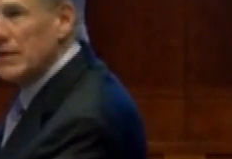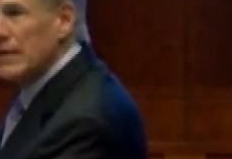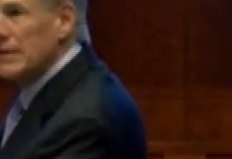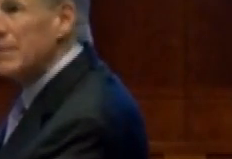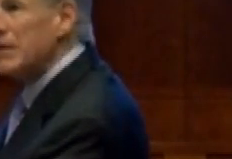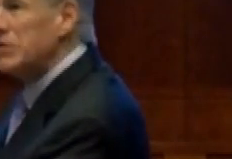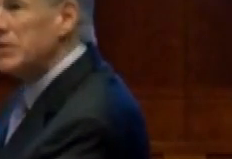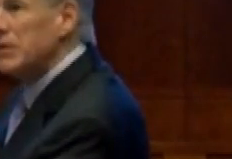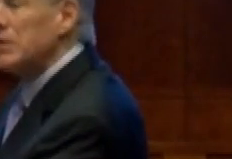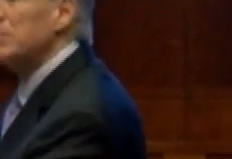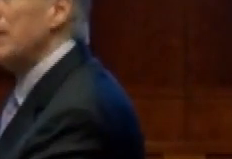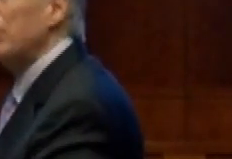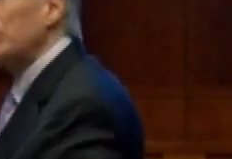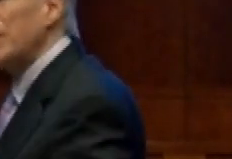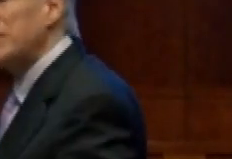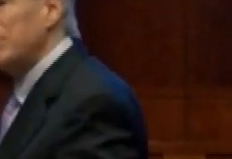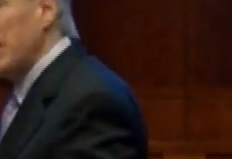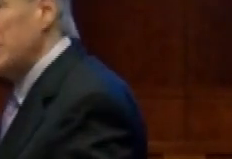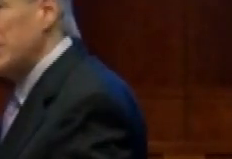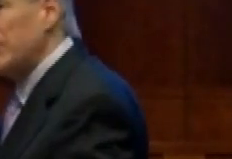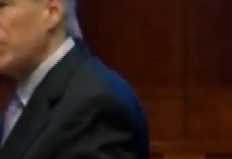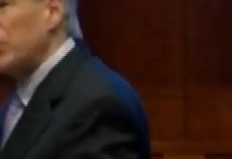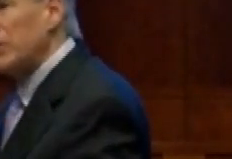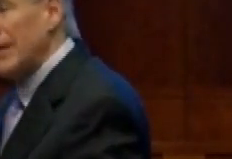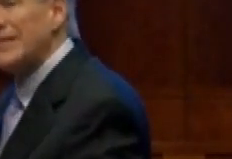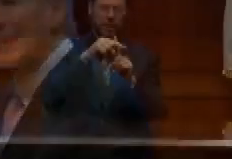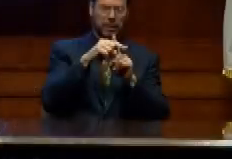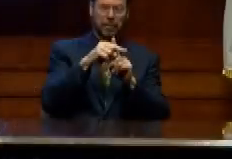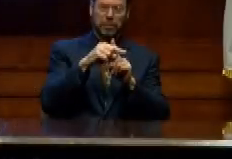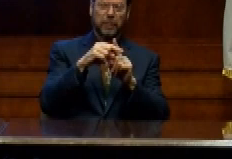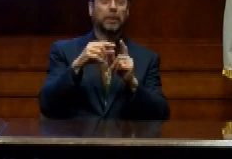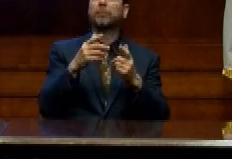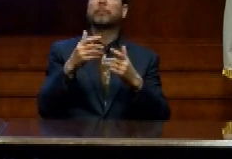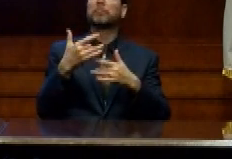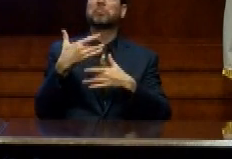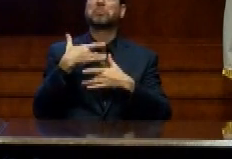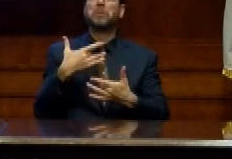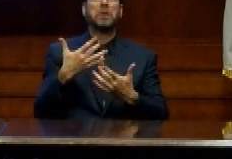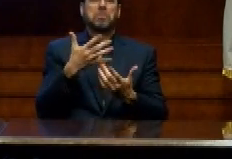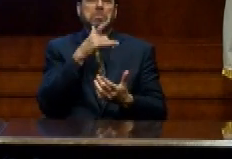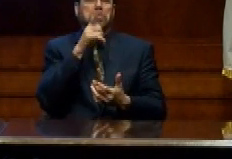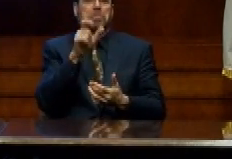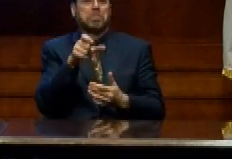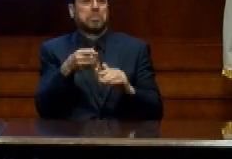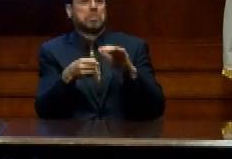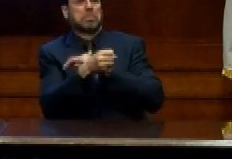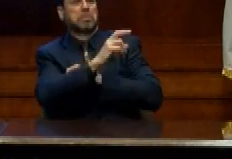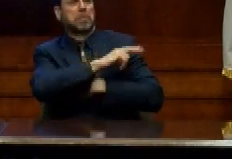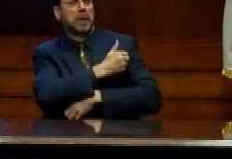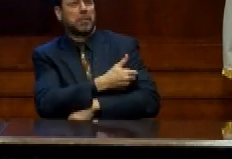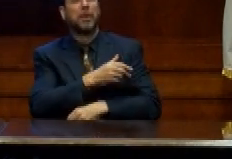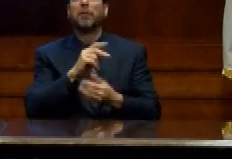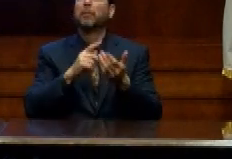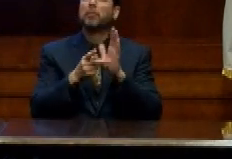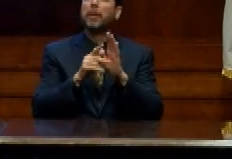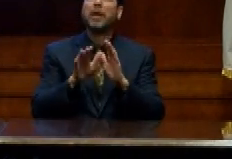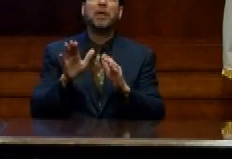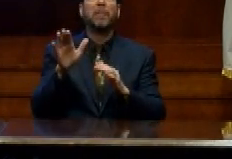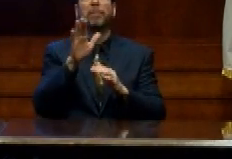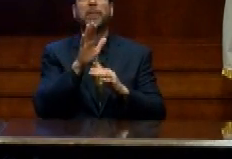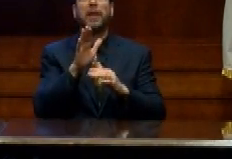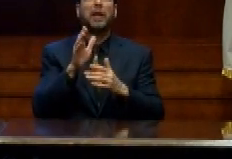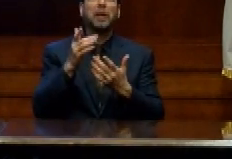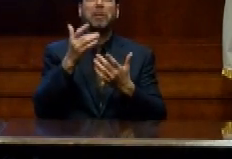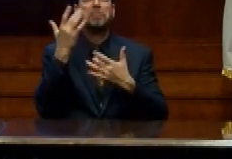every single day. That means that the people who are testing positive are less likely to need to go into a hospital, and that means that their cases are